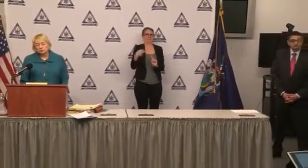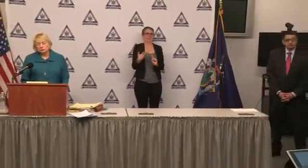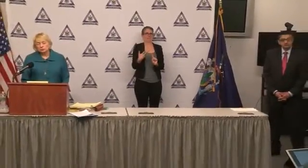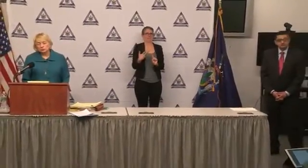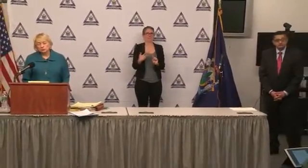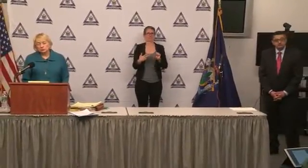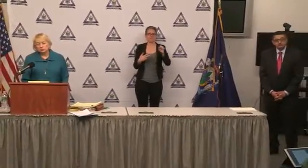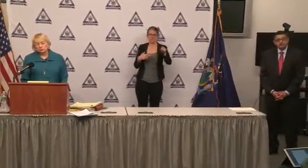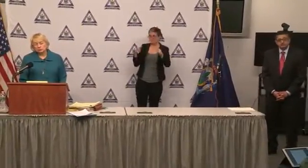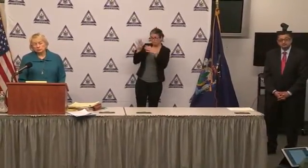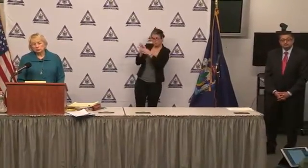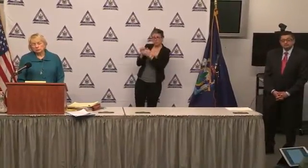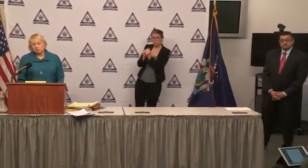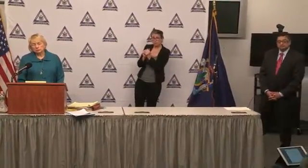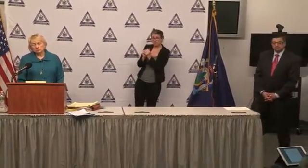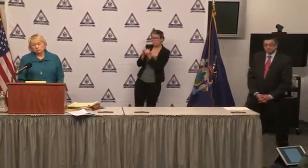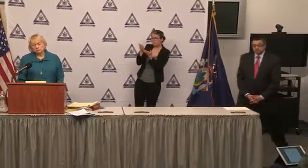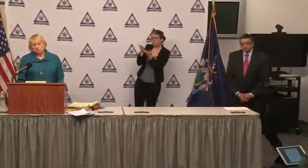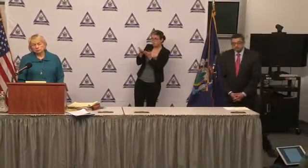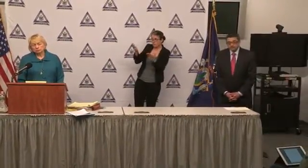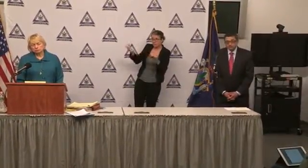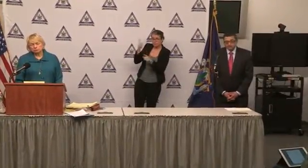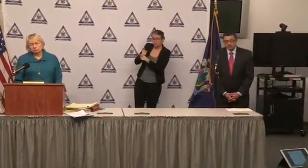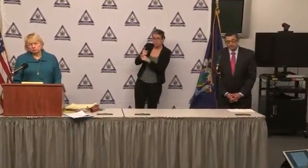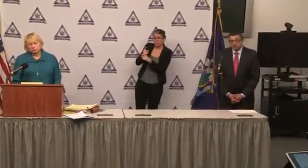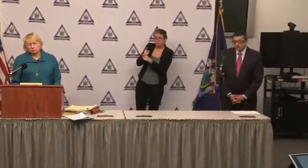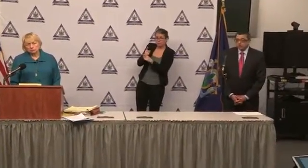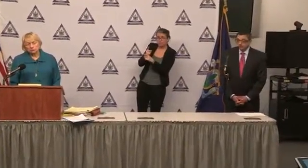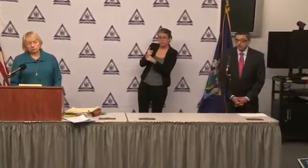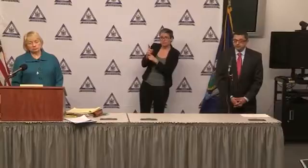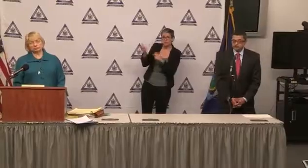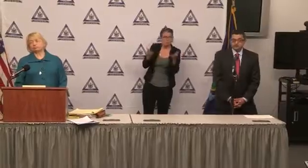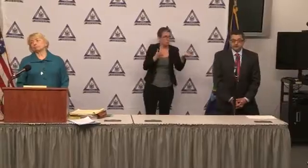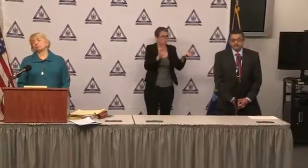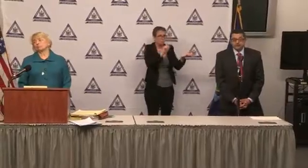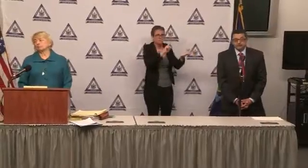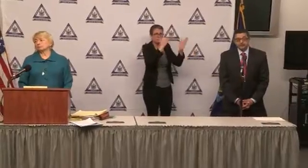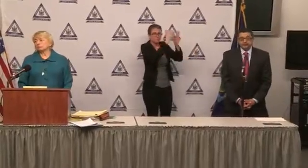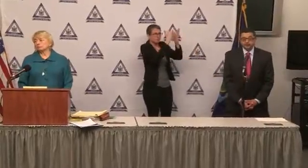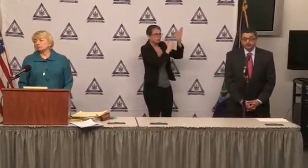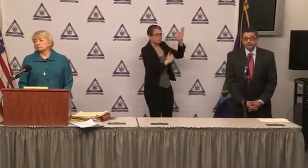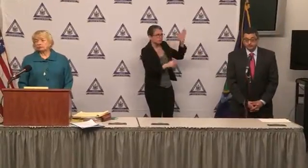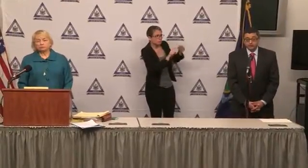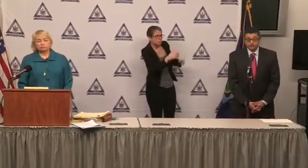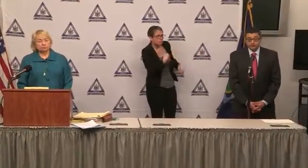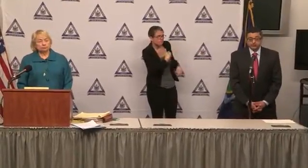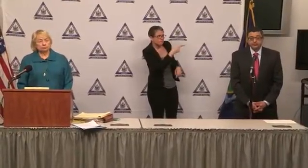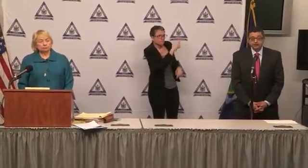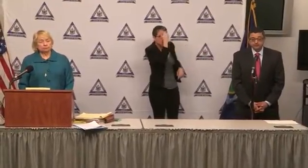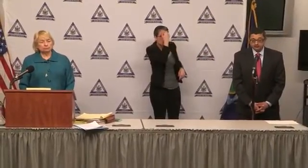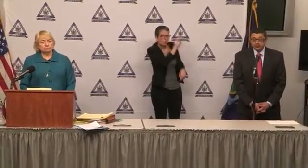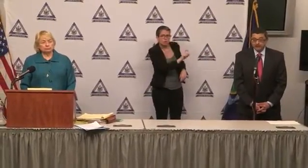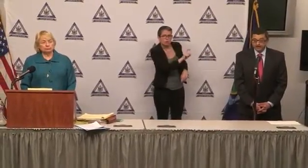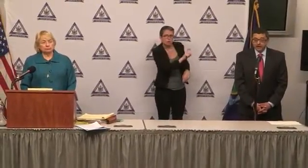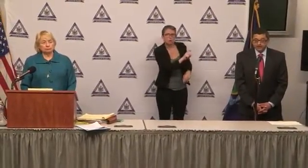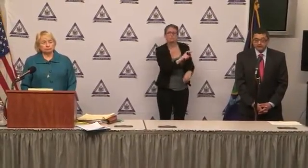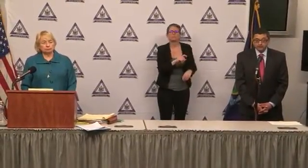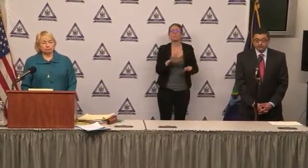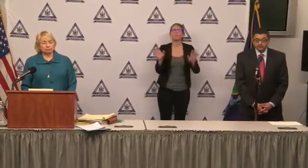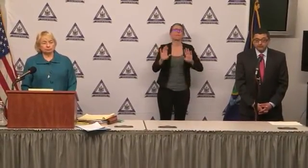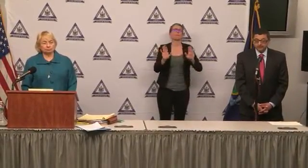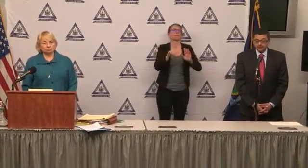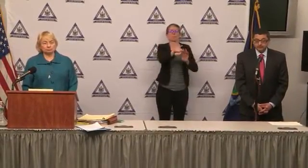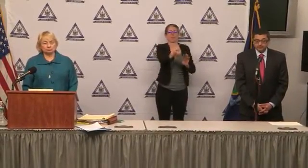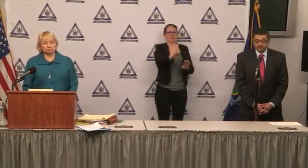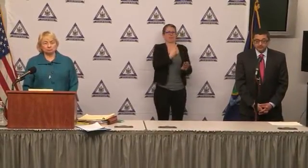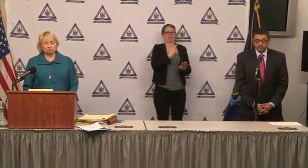so what happened to all the existing stocks? Again, your question pertains to activities almost 2 years ago. And so right now, our focus